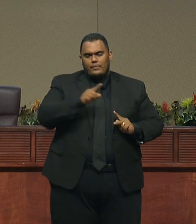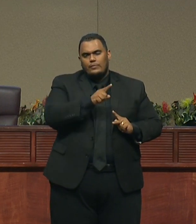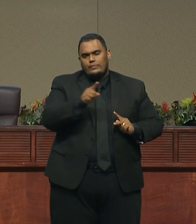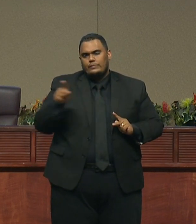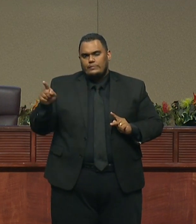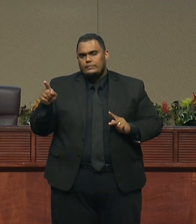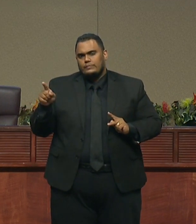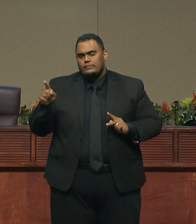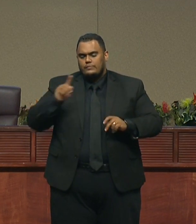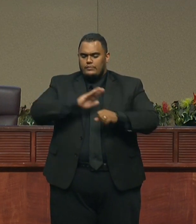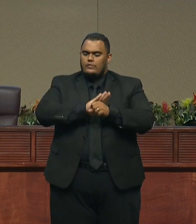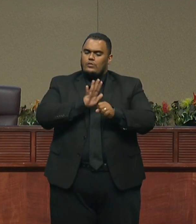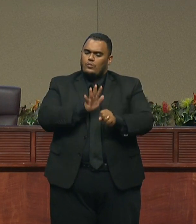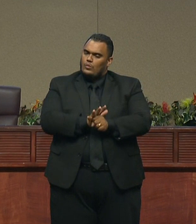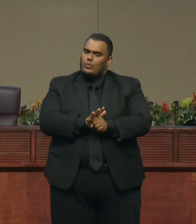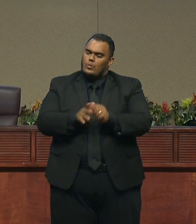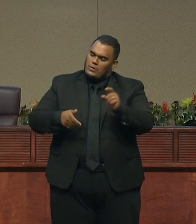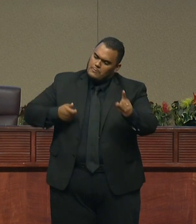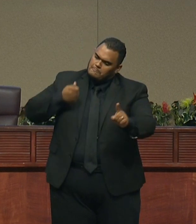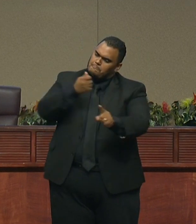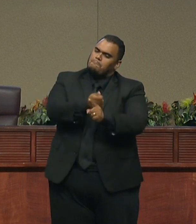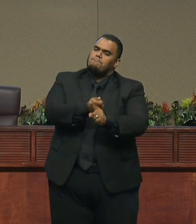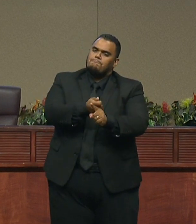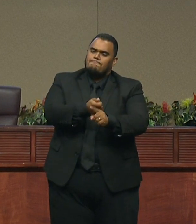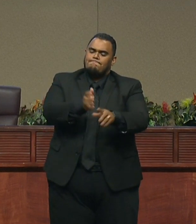impacted by the pandemic.